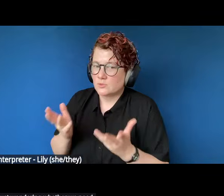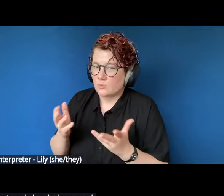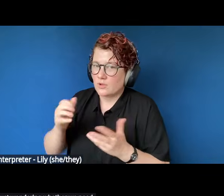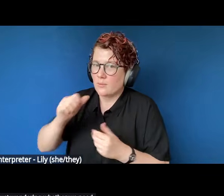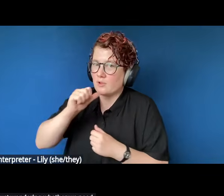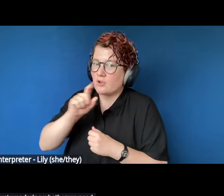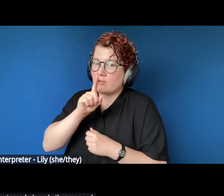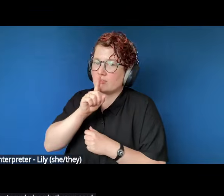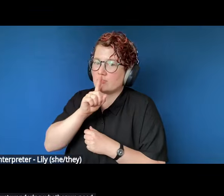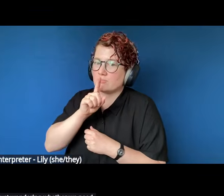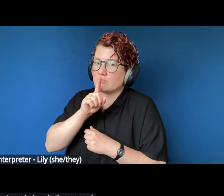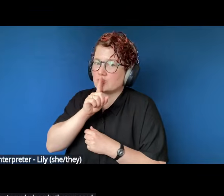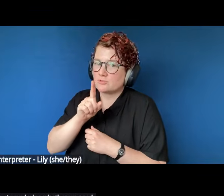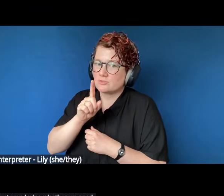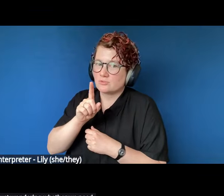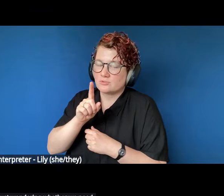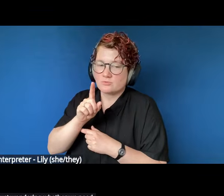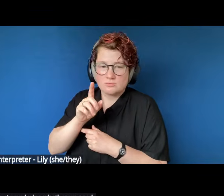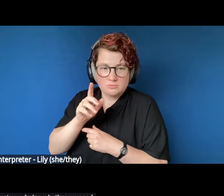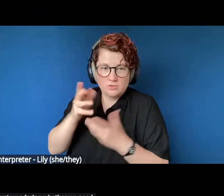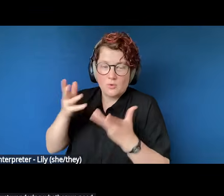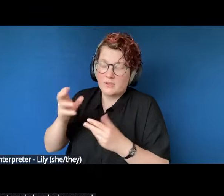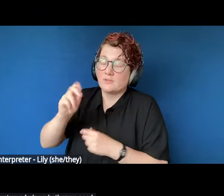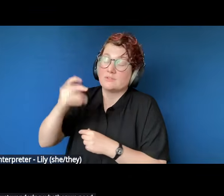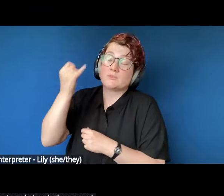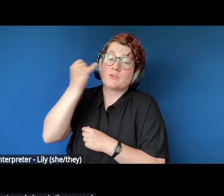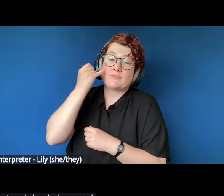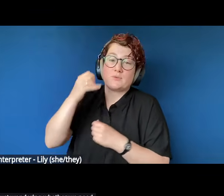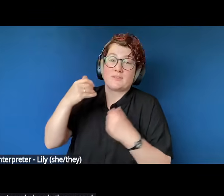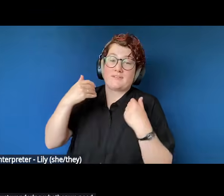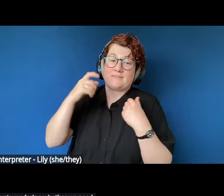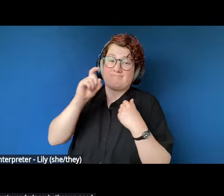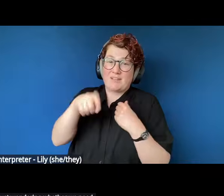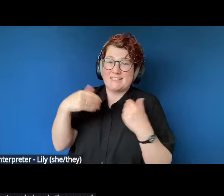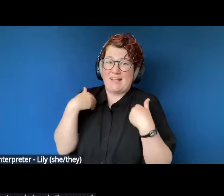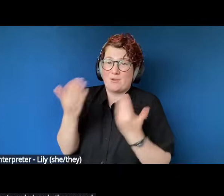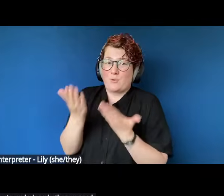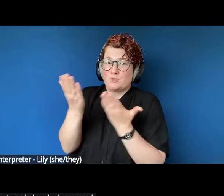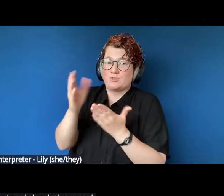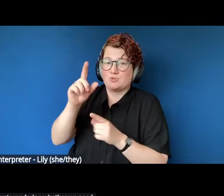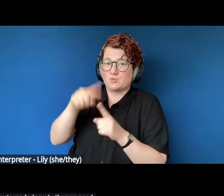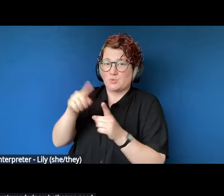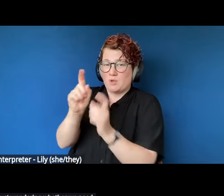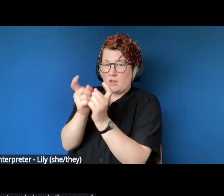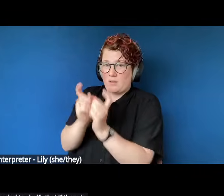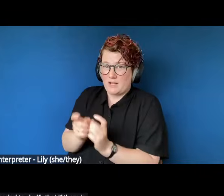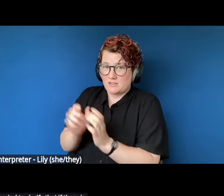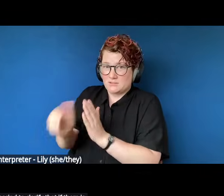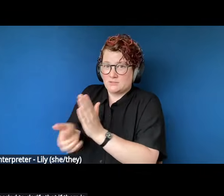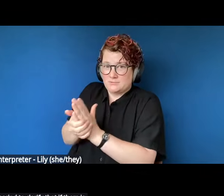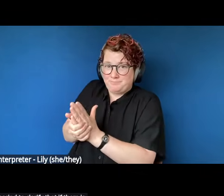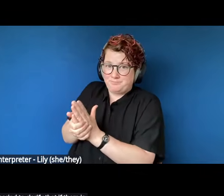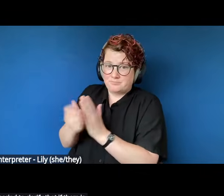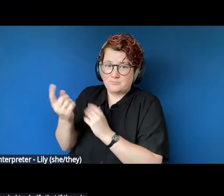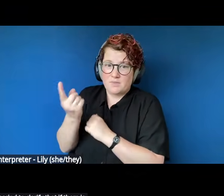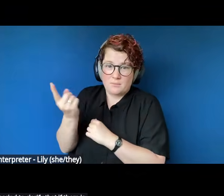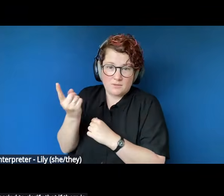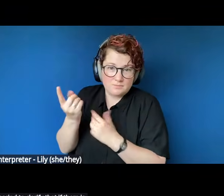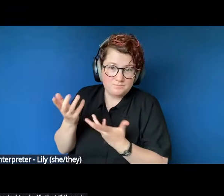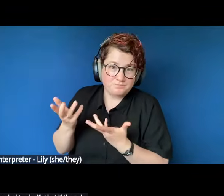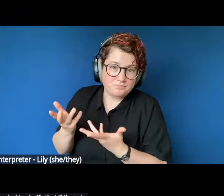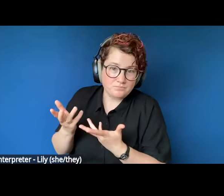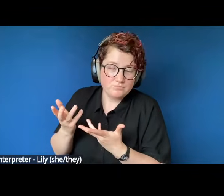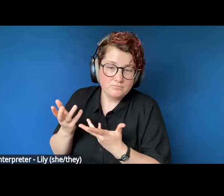amend the motion to rescind to clarify that if there is additional documentation that is being